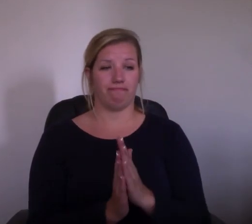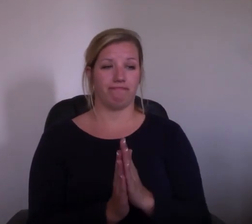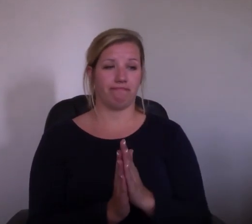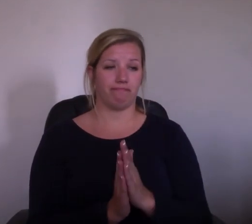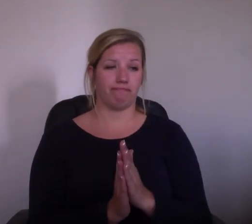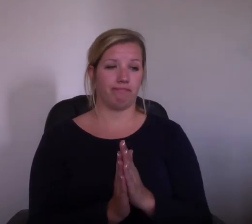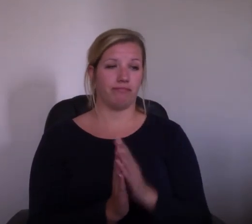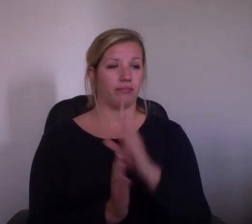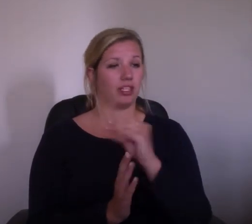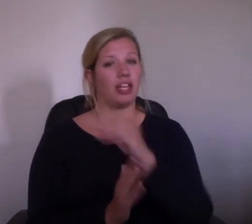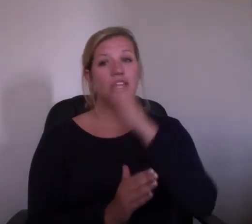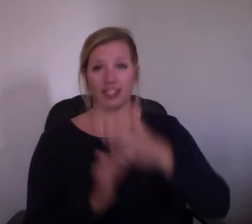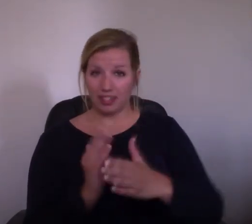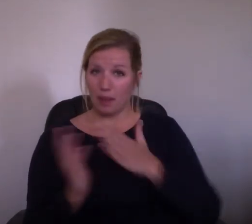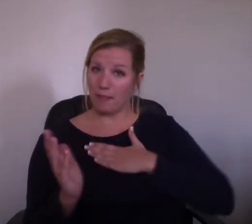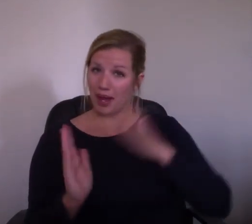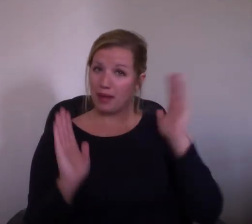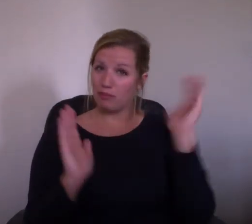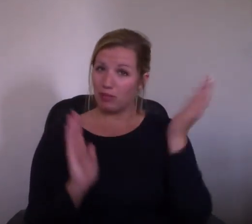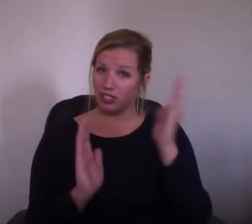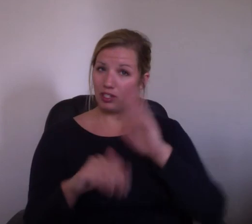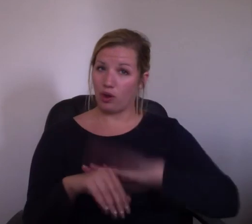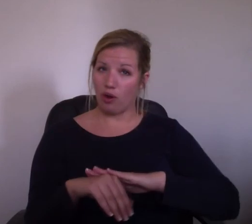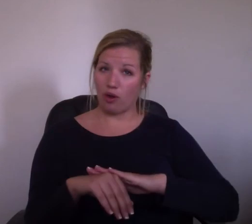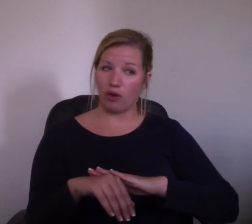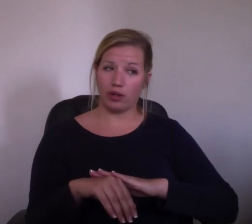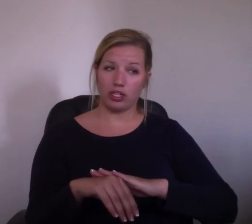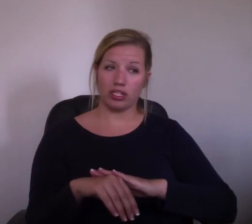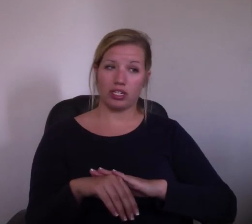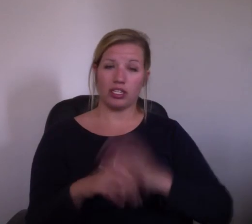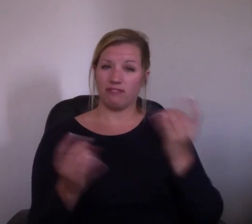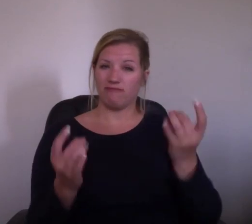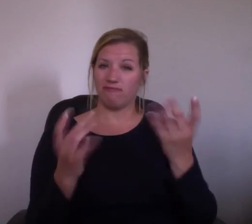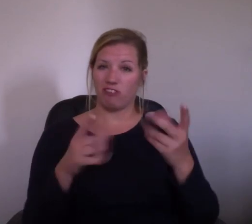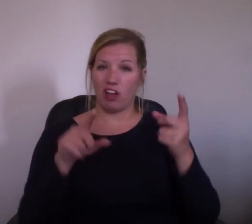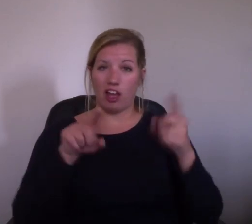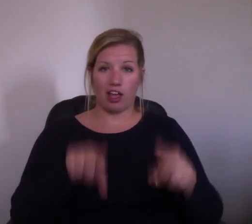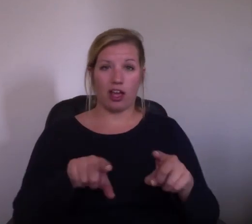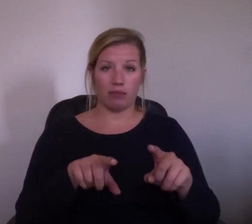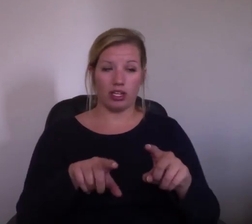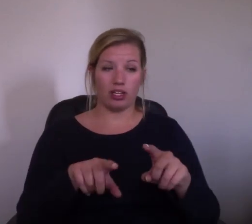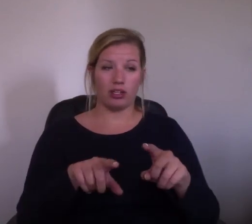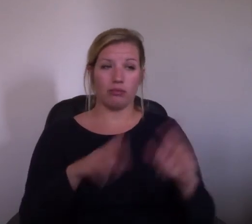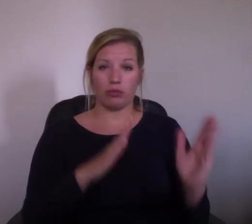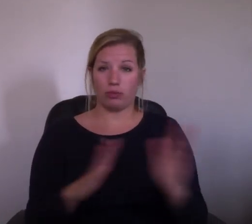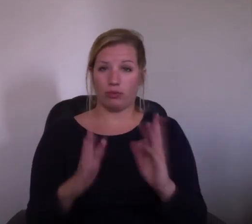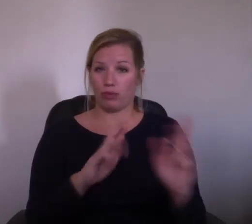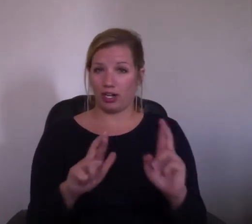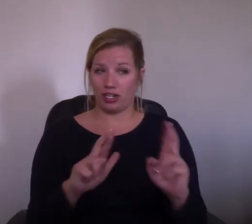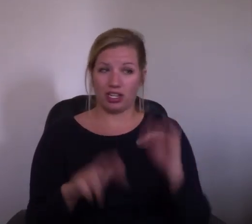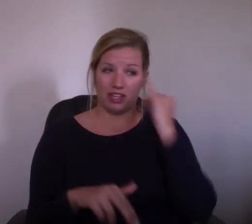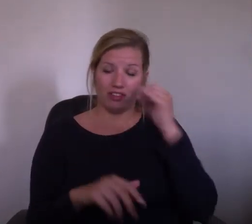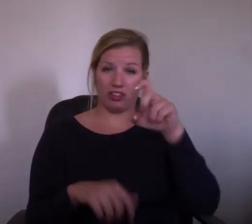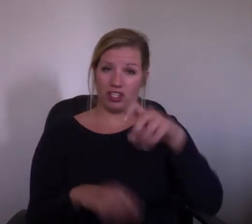And that concludes my presentation on disaster preparedness. If you have questions or you need more information, go to one of those